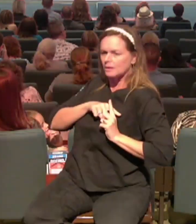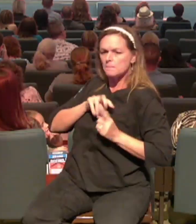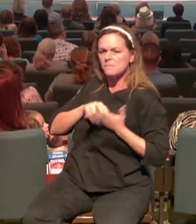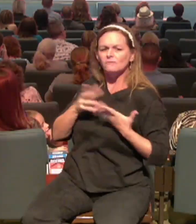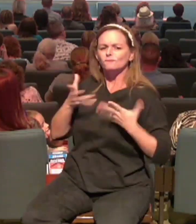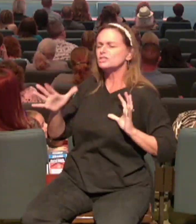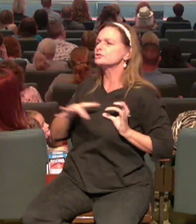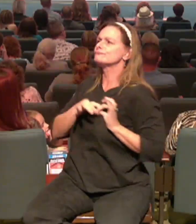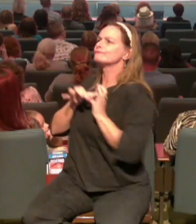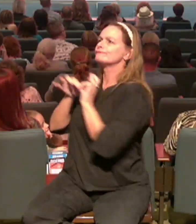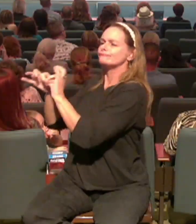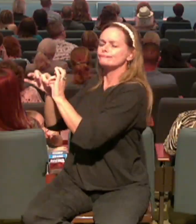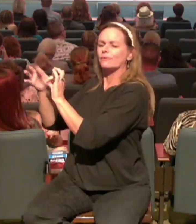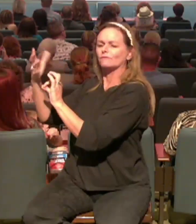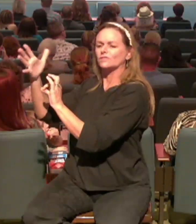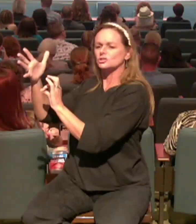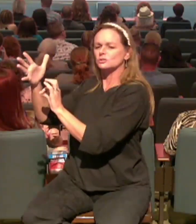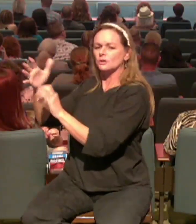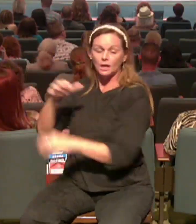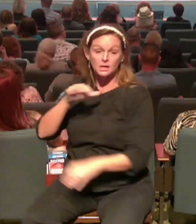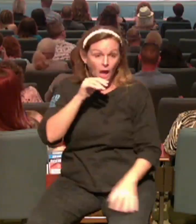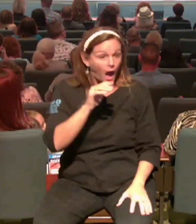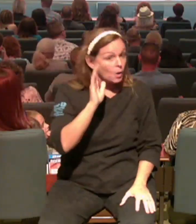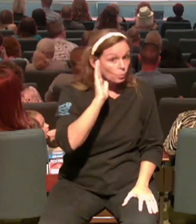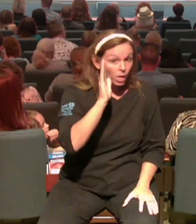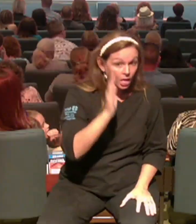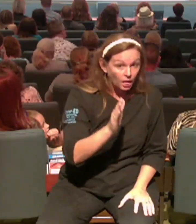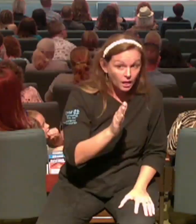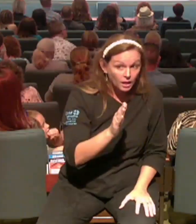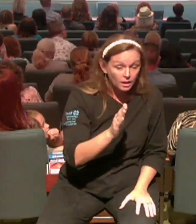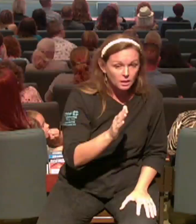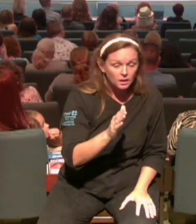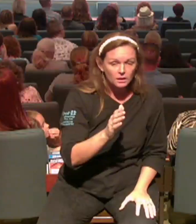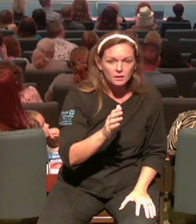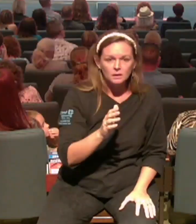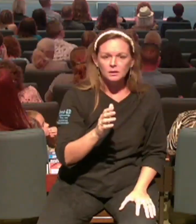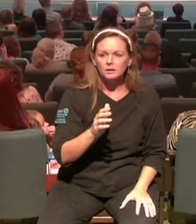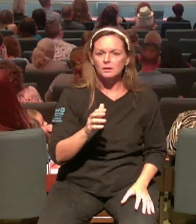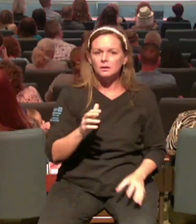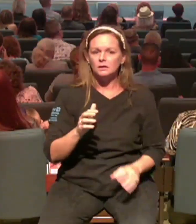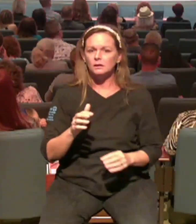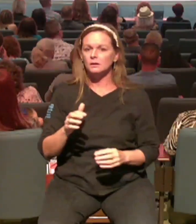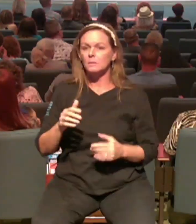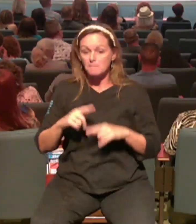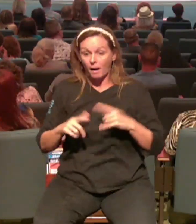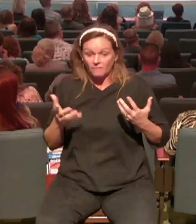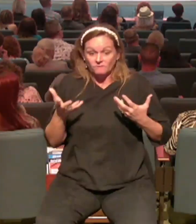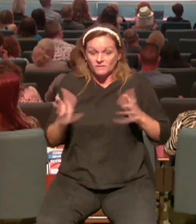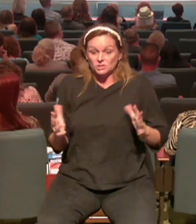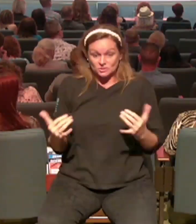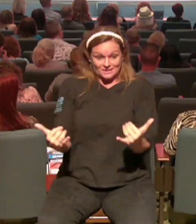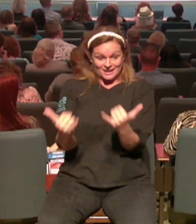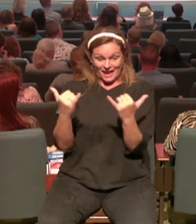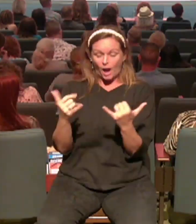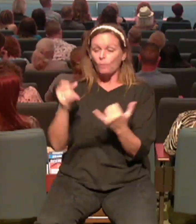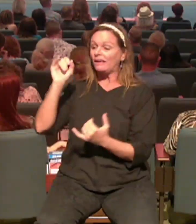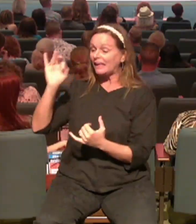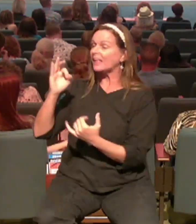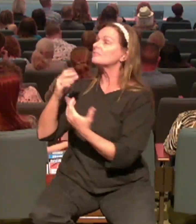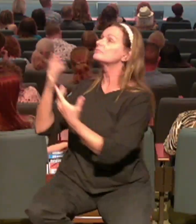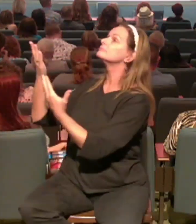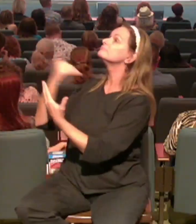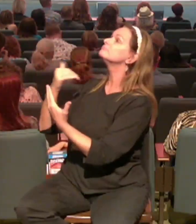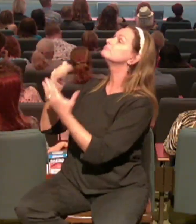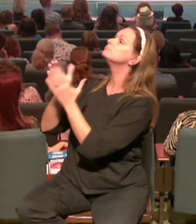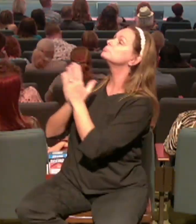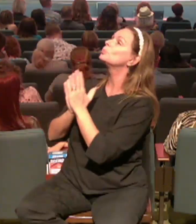is not future tense, although future tense we will be seated in our spirit in the heavenly realms, those of us that are in